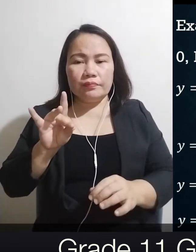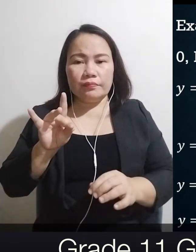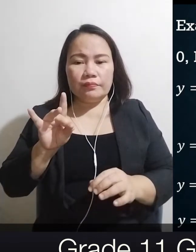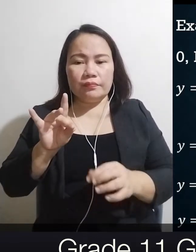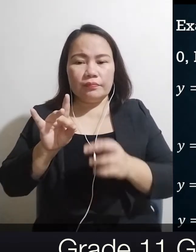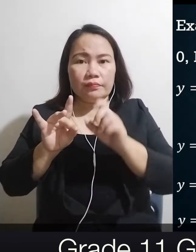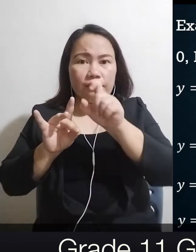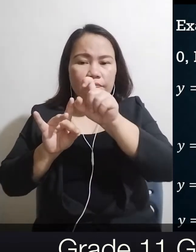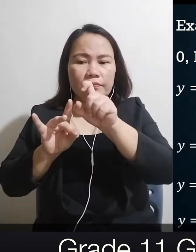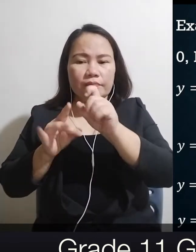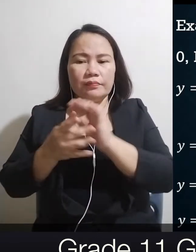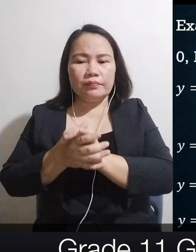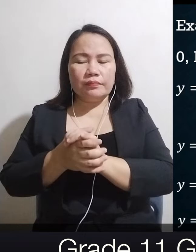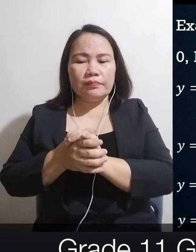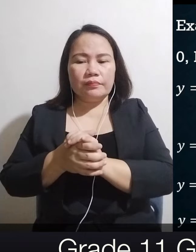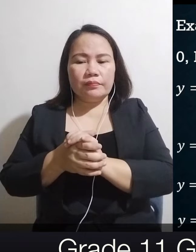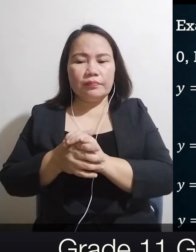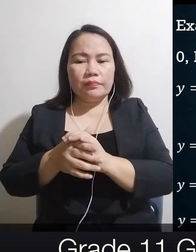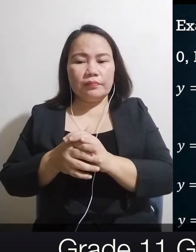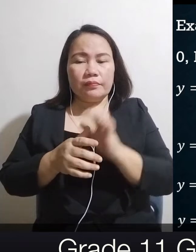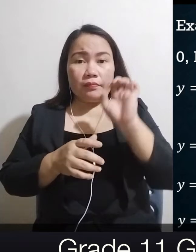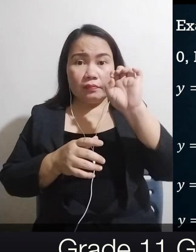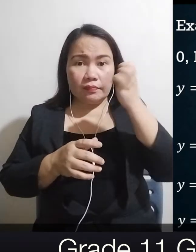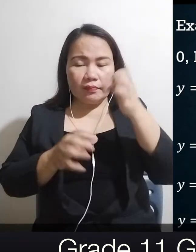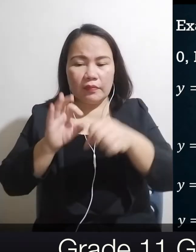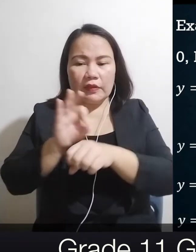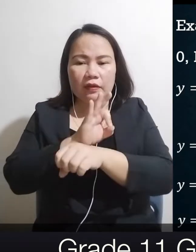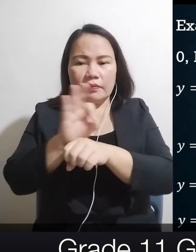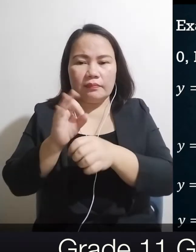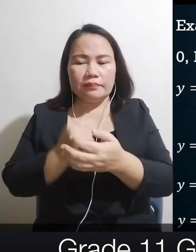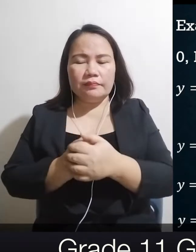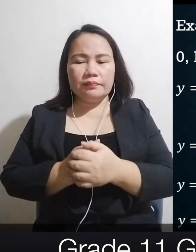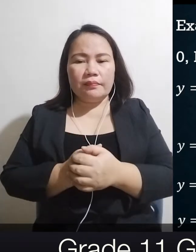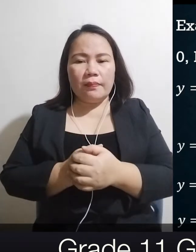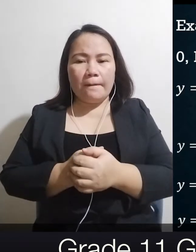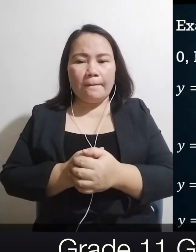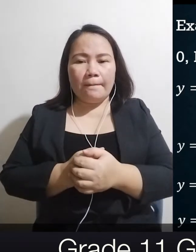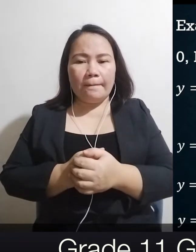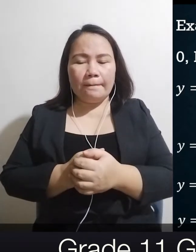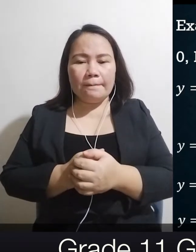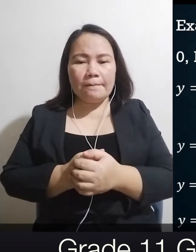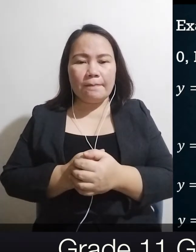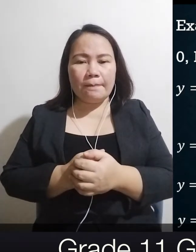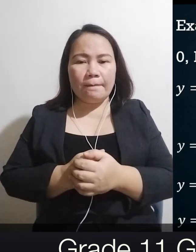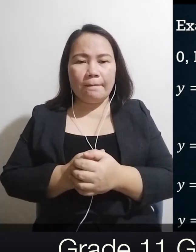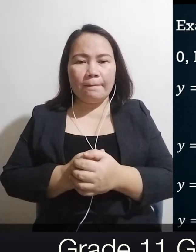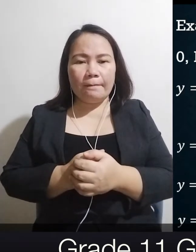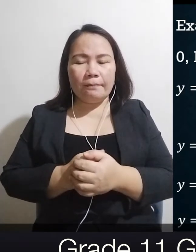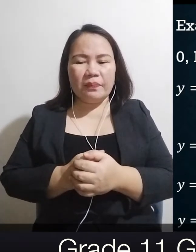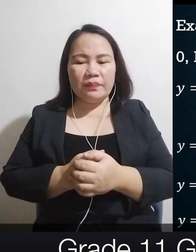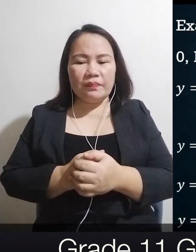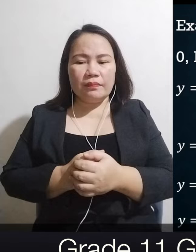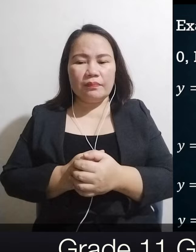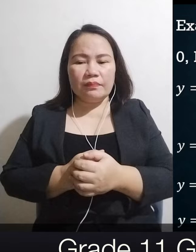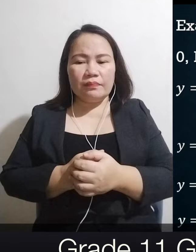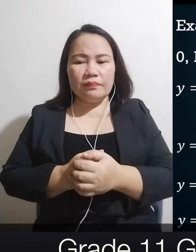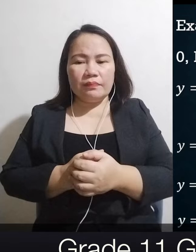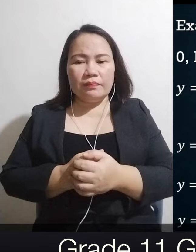is an exponential function. So substitute lang natin yung mga given values ng